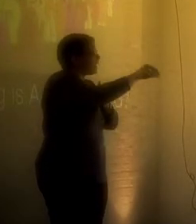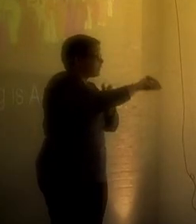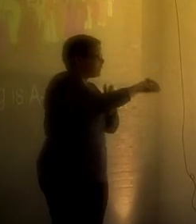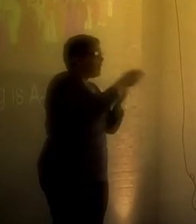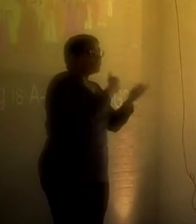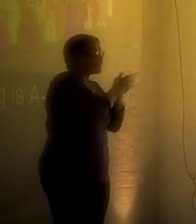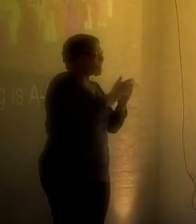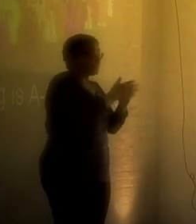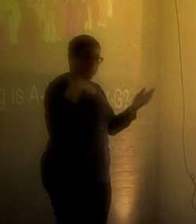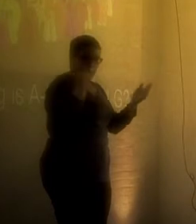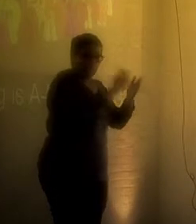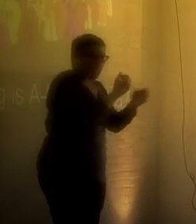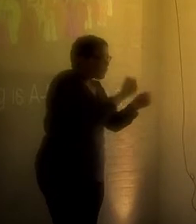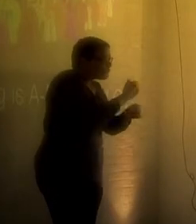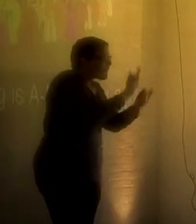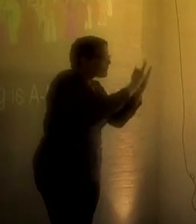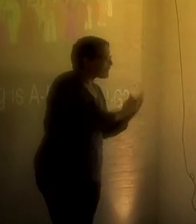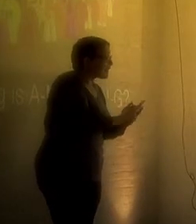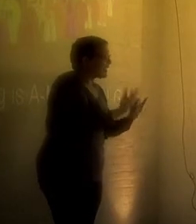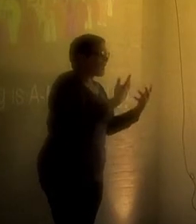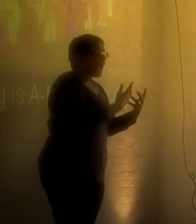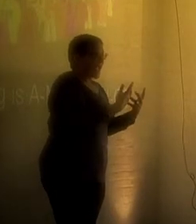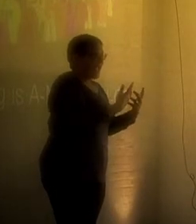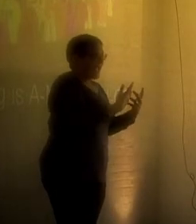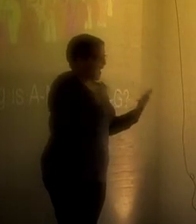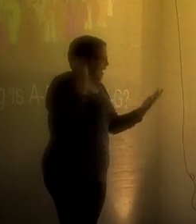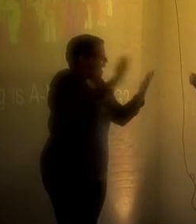takes to make it, who makes it, and how long it takes to consume it.